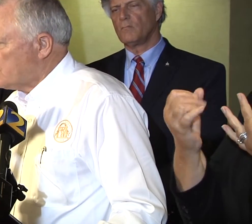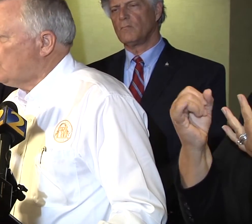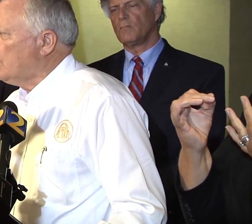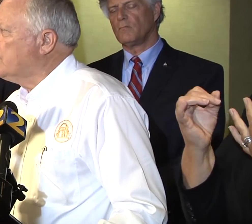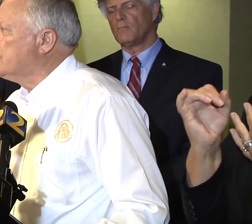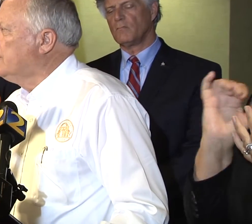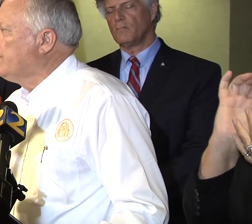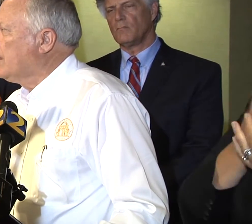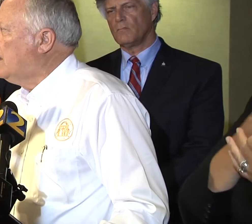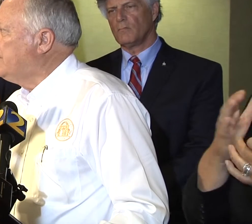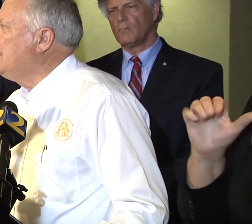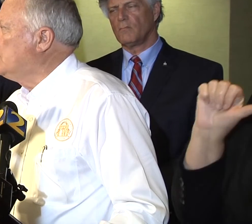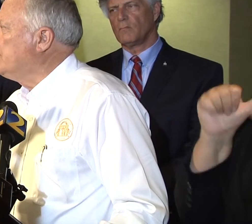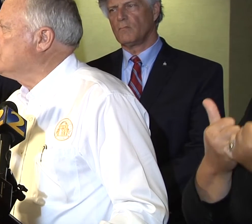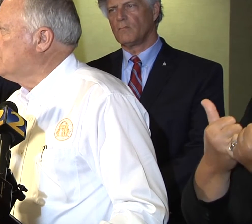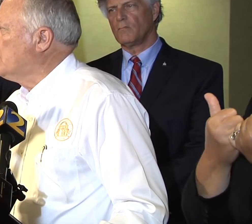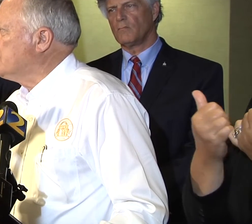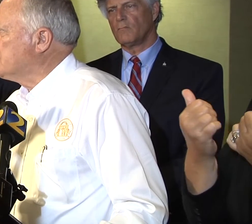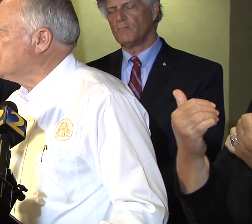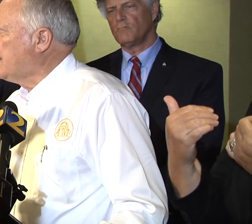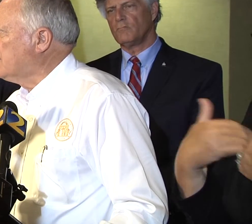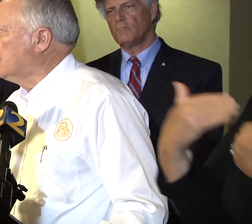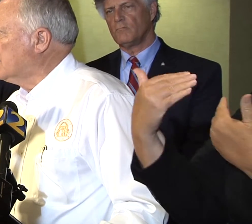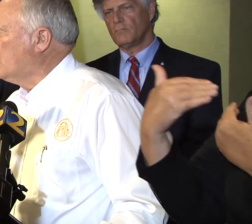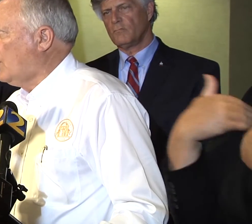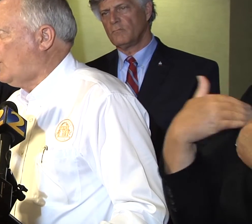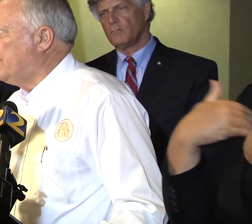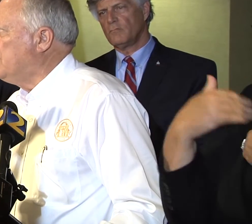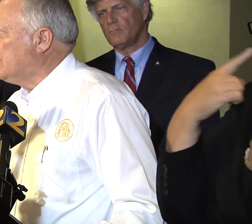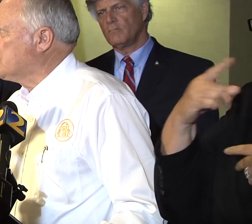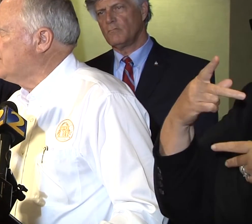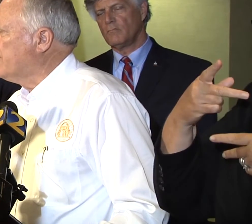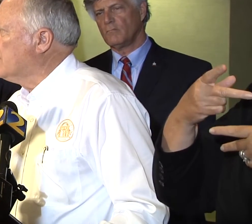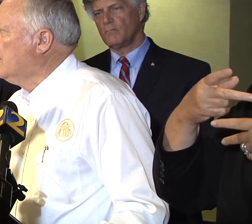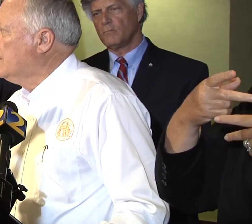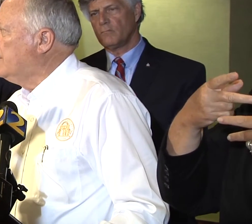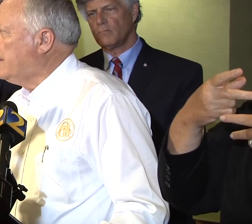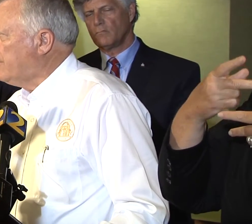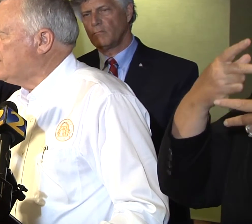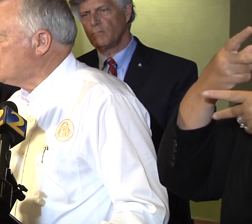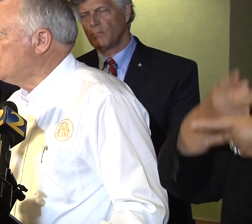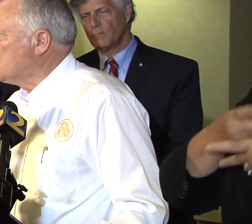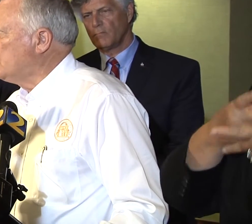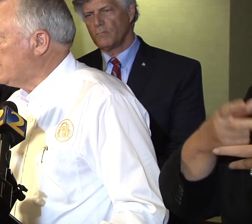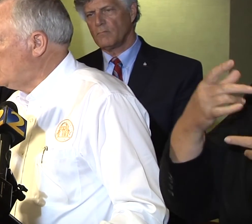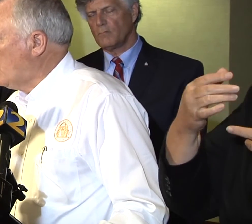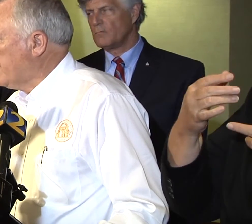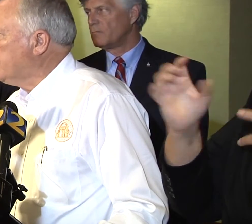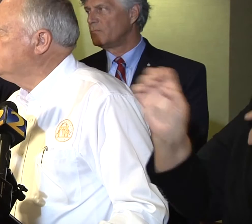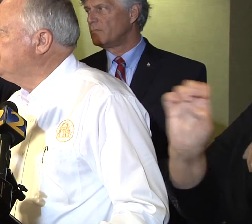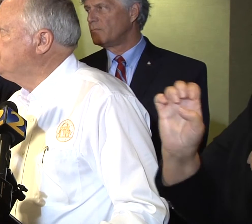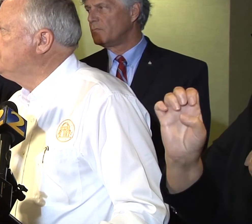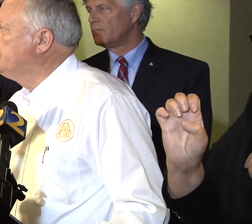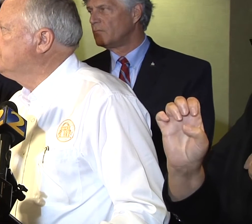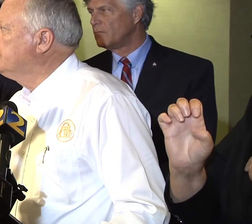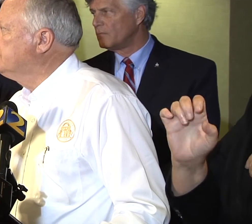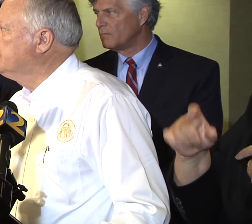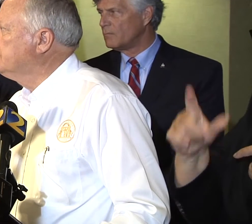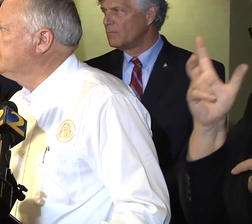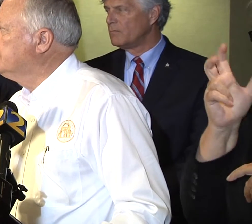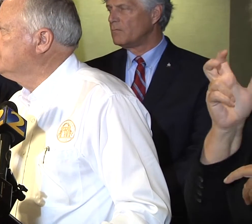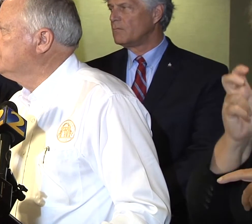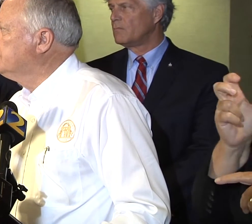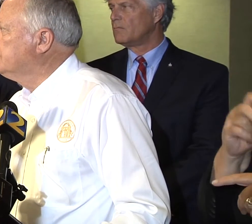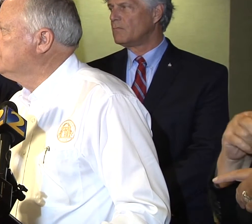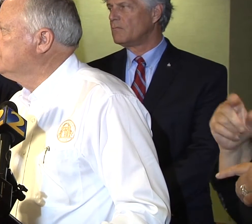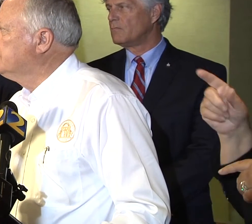are in charge of dealing with these emergencies, I think they will all be much safer than if they choose to ignore it. But you're not calling up the National